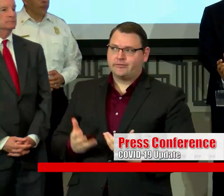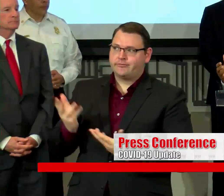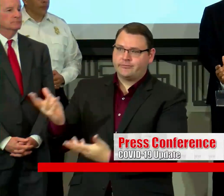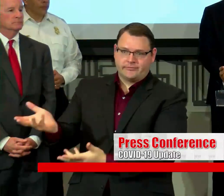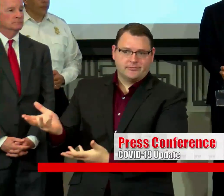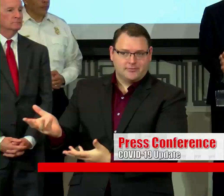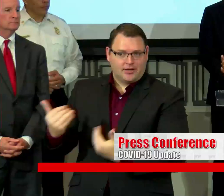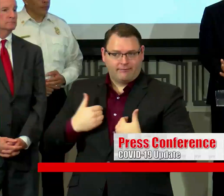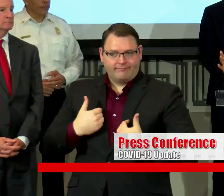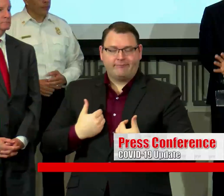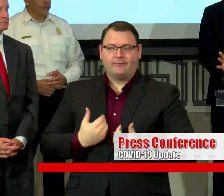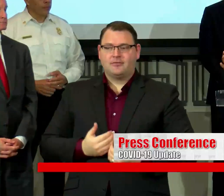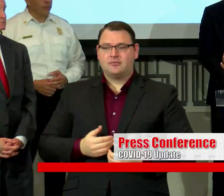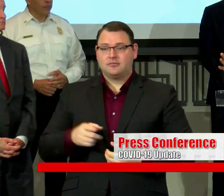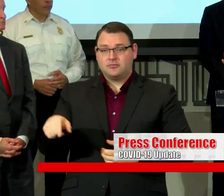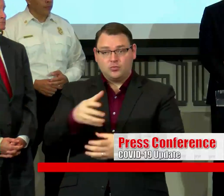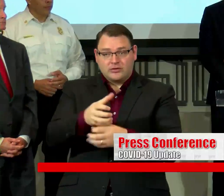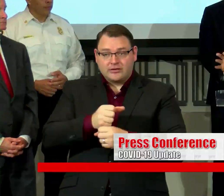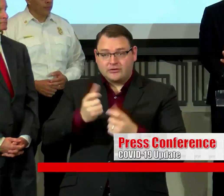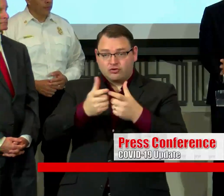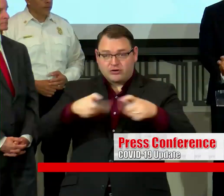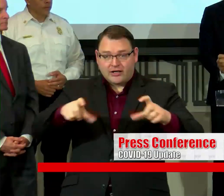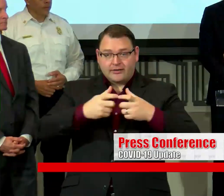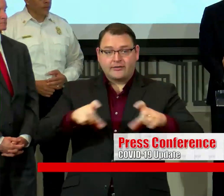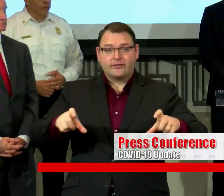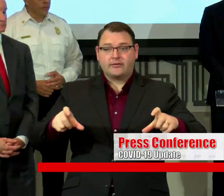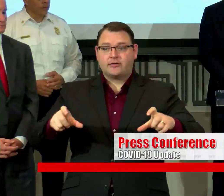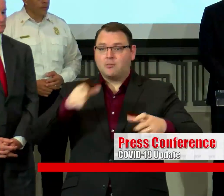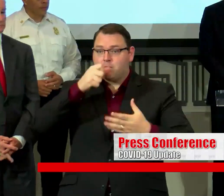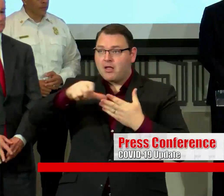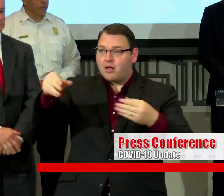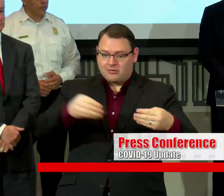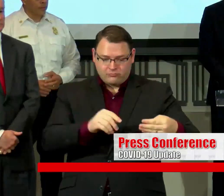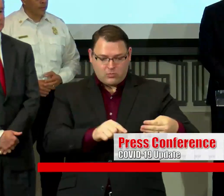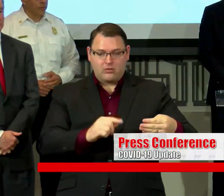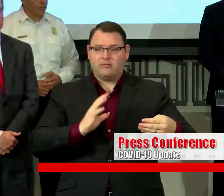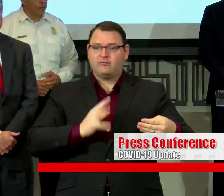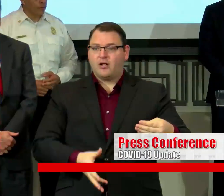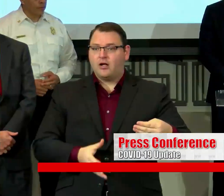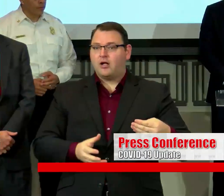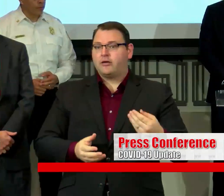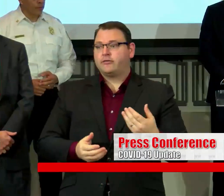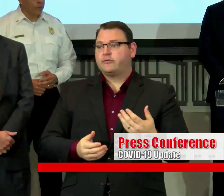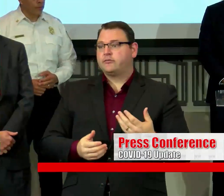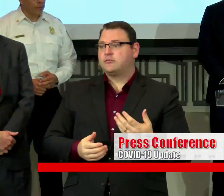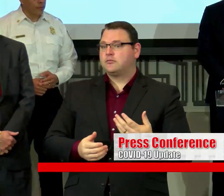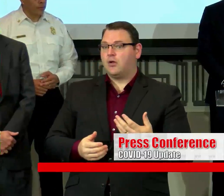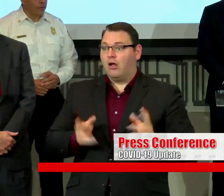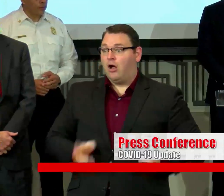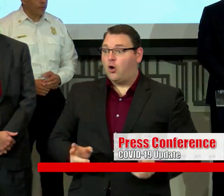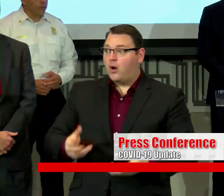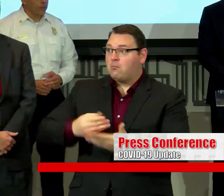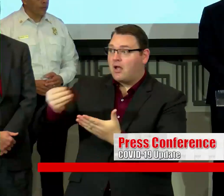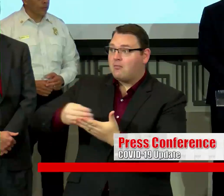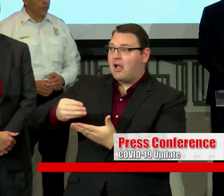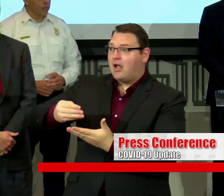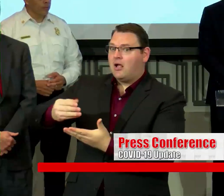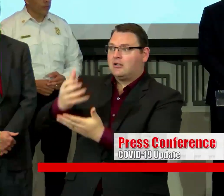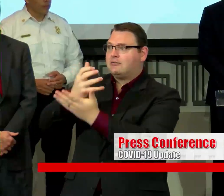and other things in the mail. You don't feel like you don't have to just go and rush and buy everything. So please don't do that. Buy what you need and then